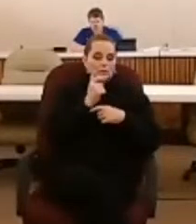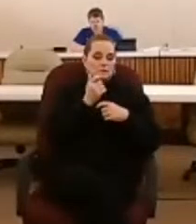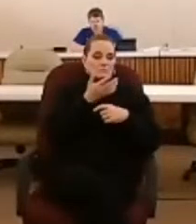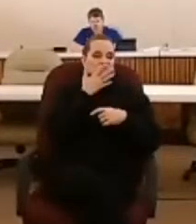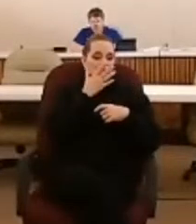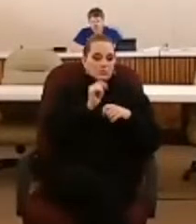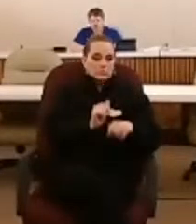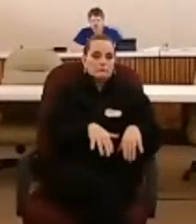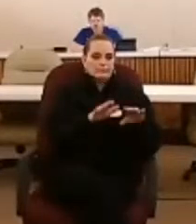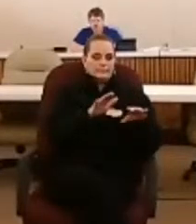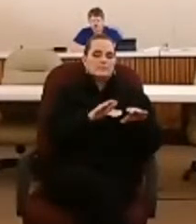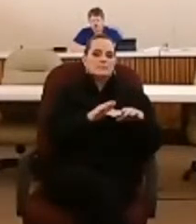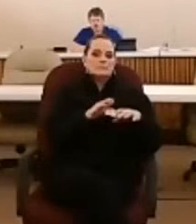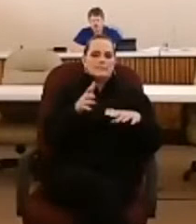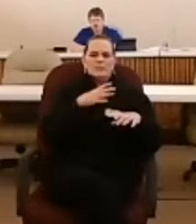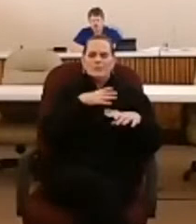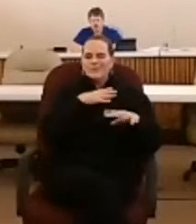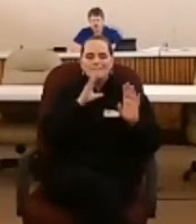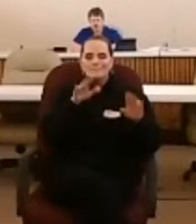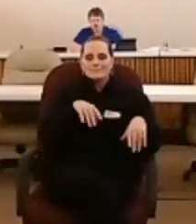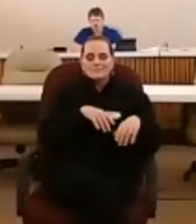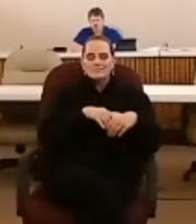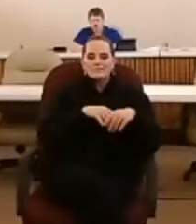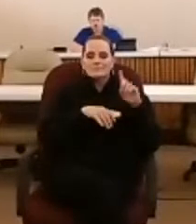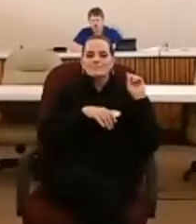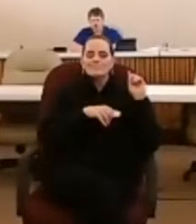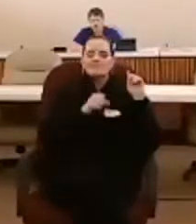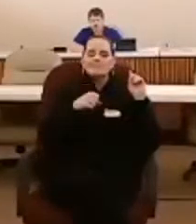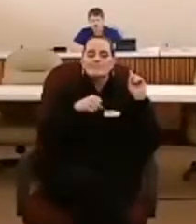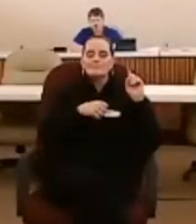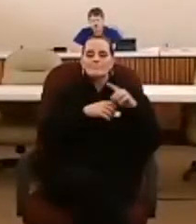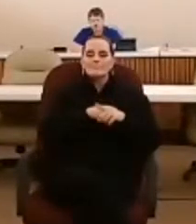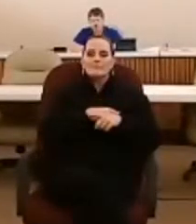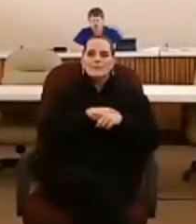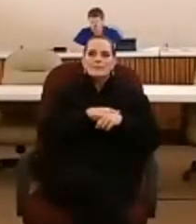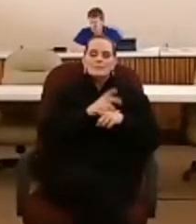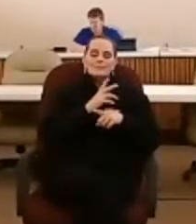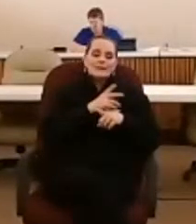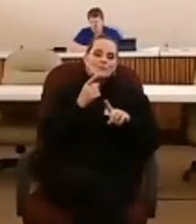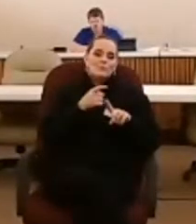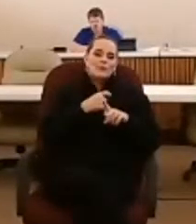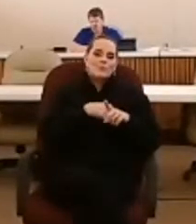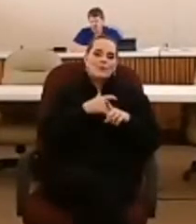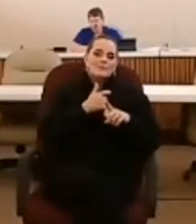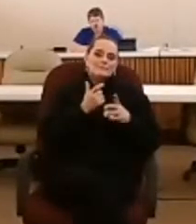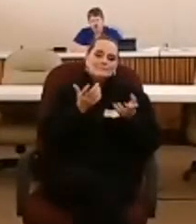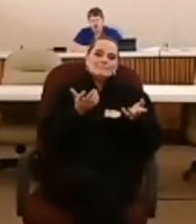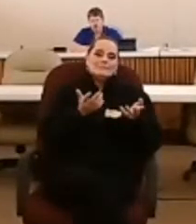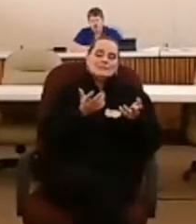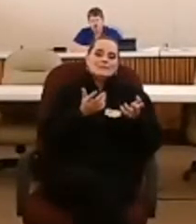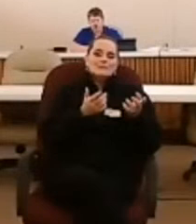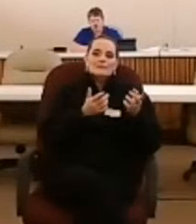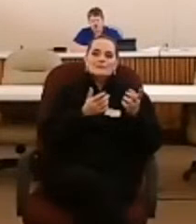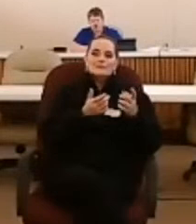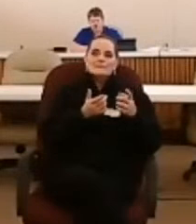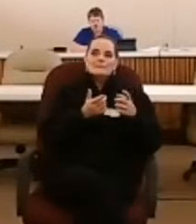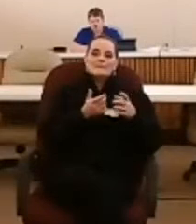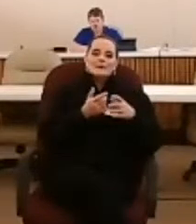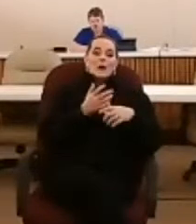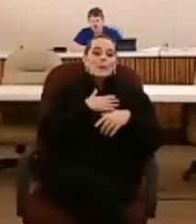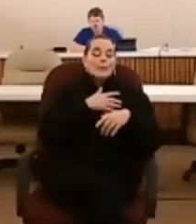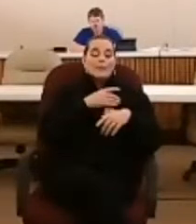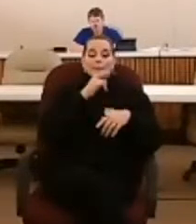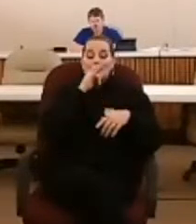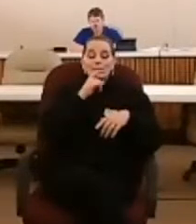was fine. Okay? Yeah. But it got to the point where No, you're not the only kids ones. couldn't even go out